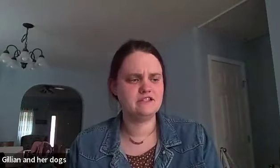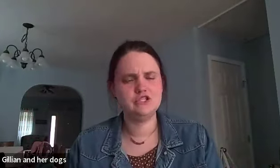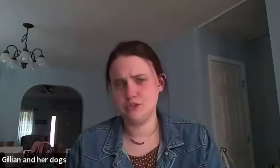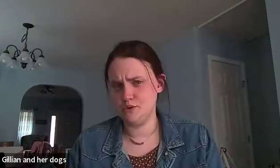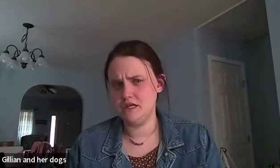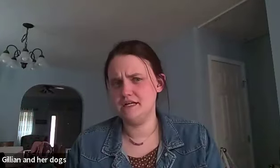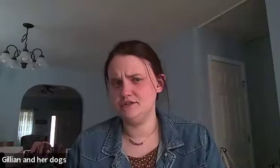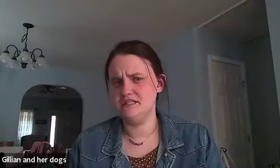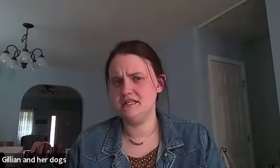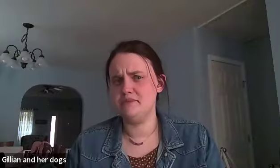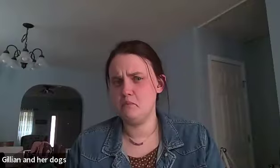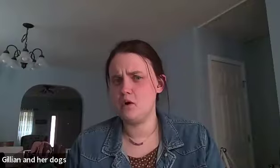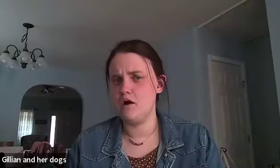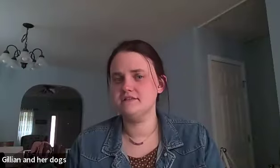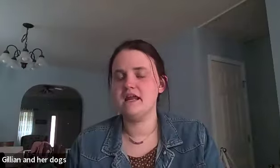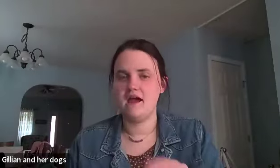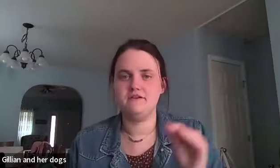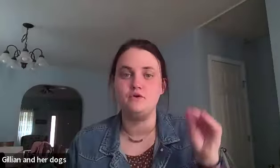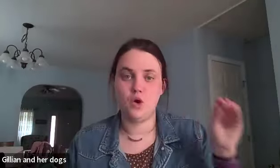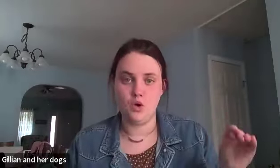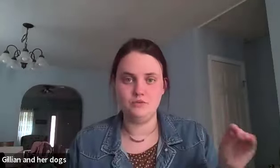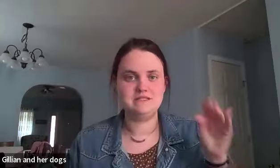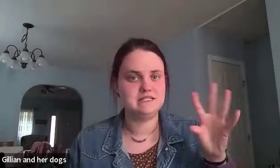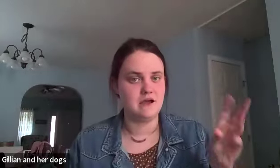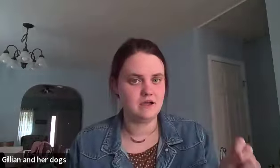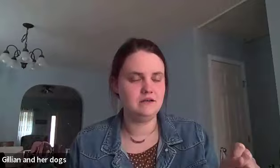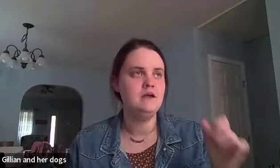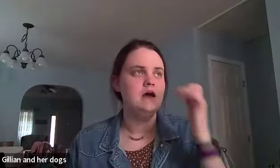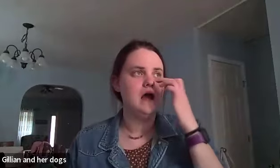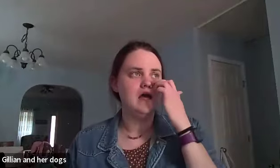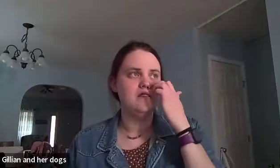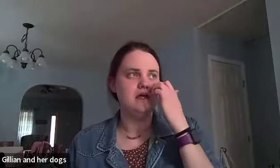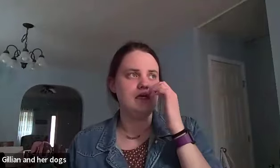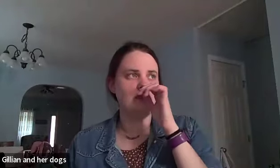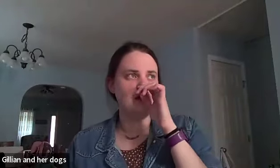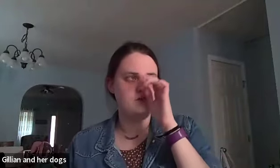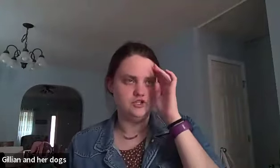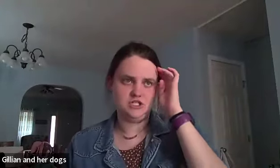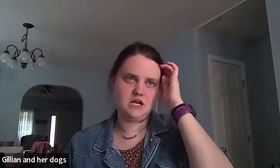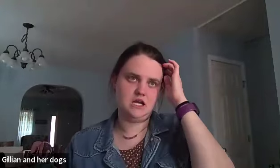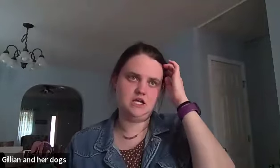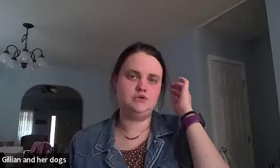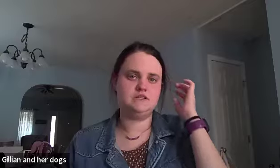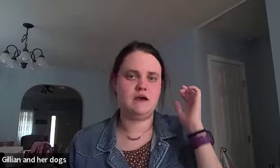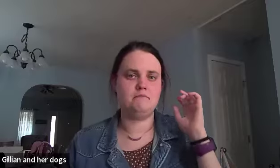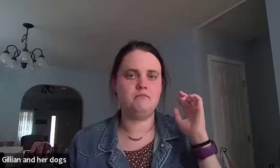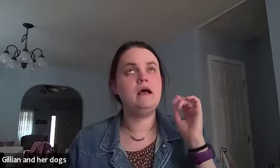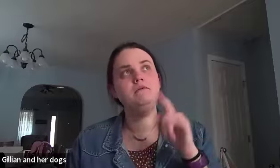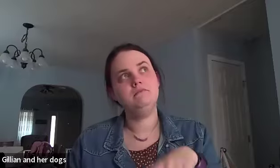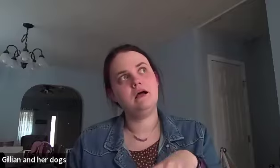think, two that I do see a bit more often having their own sign, and then the others just kind of using that. Well, I